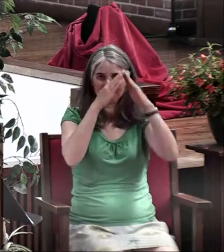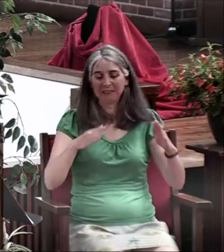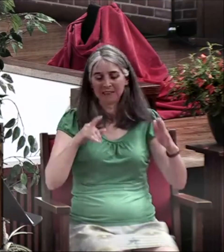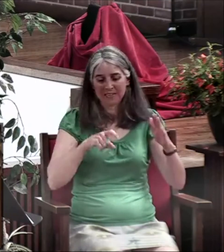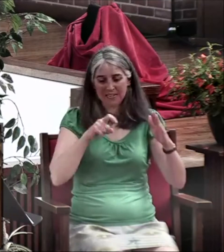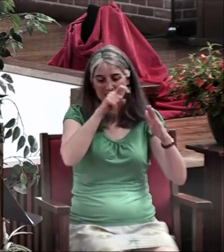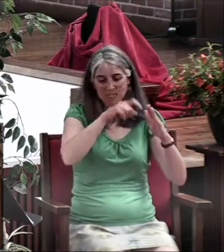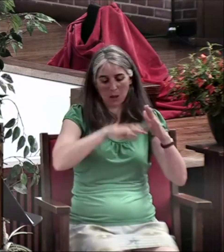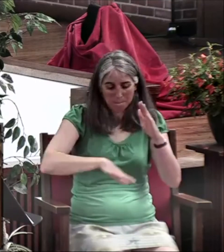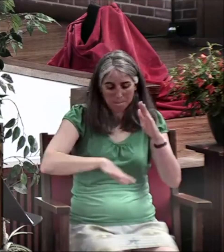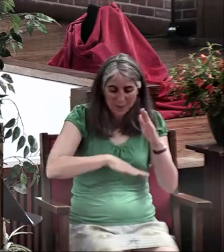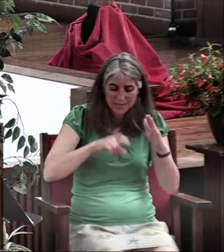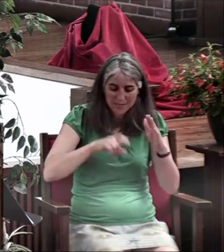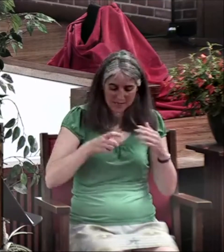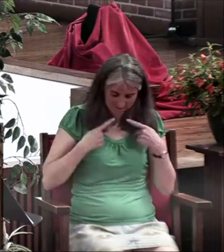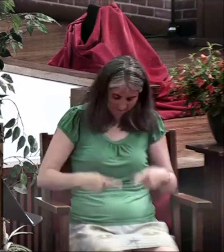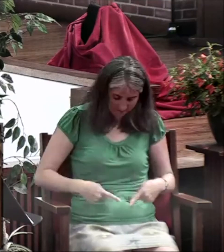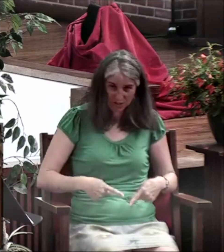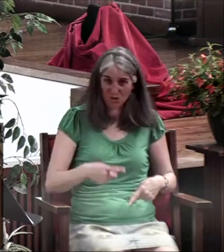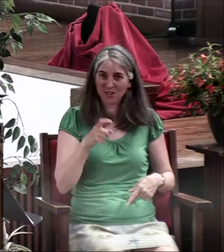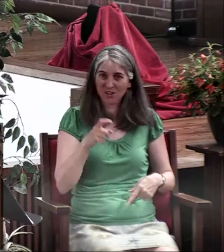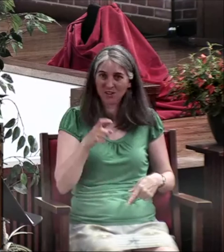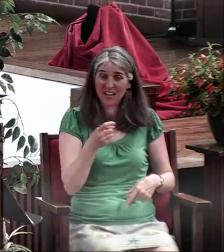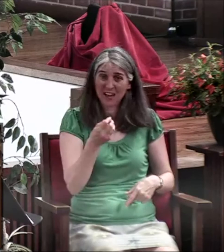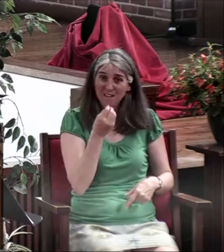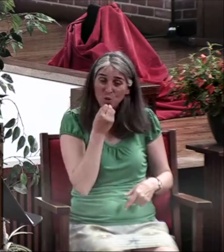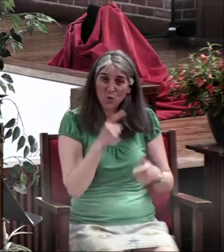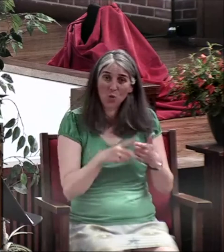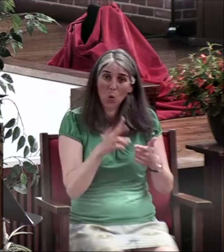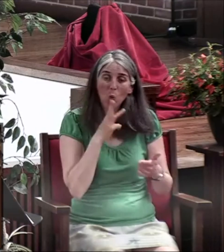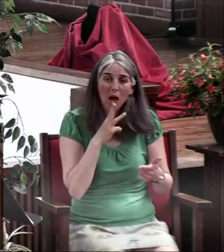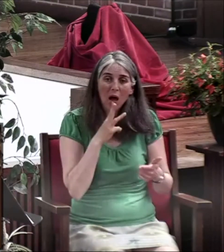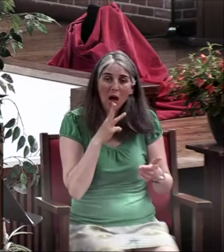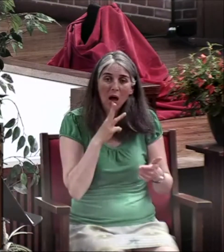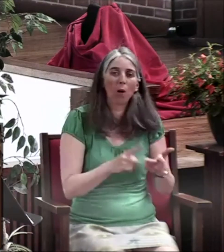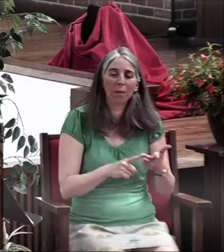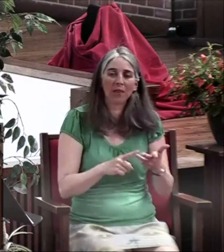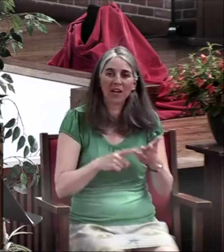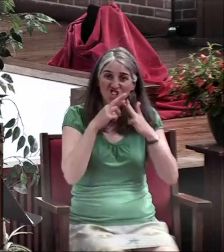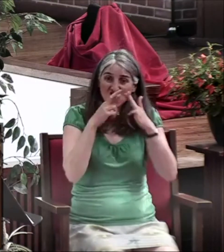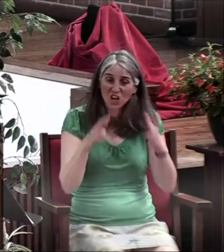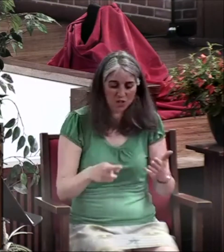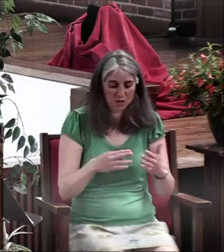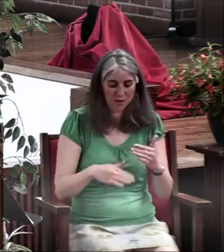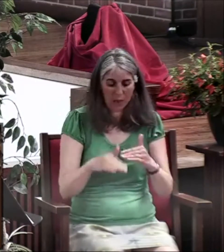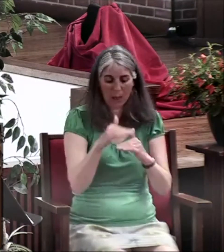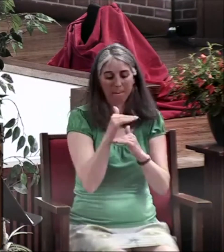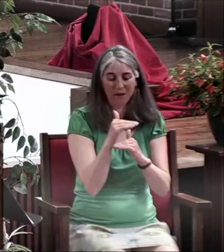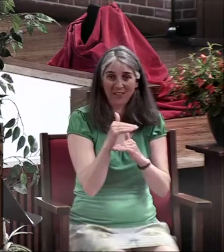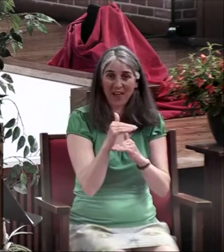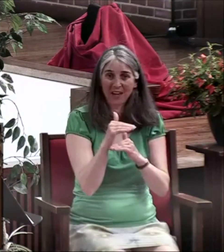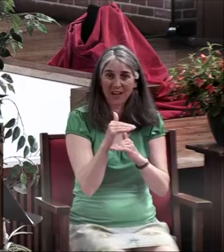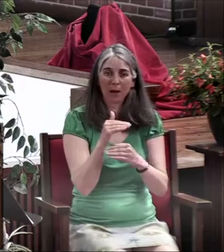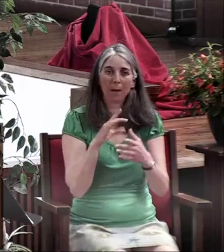every person has physiological needs of food, water, and warmth and shelter. And above that, there's belonging, there's love